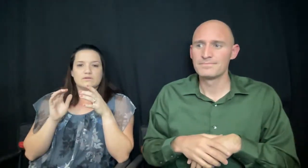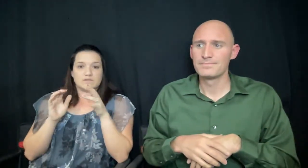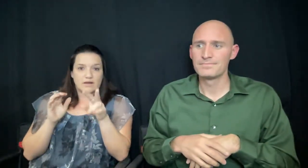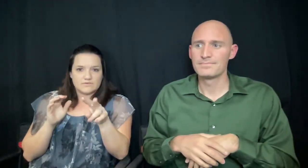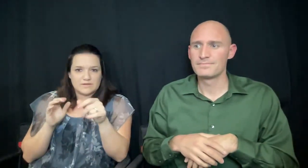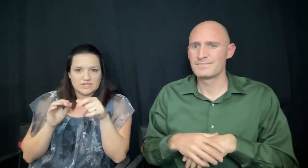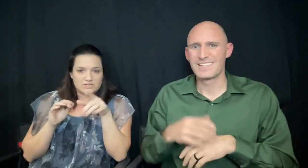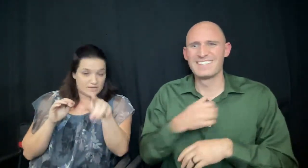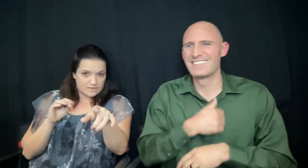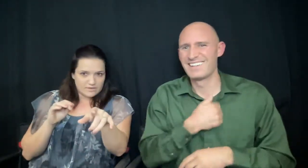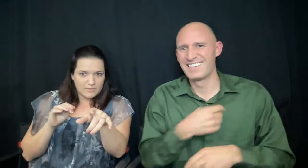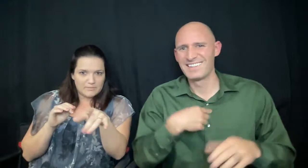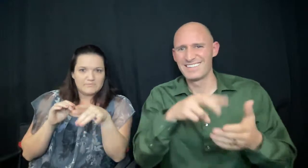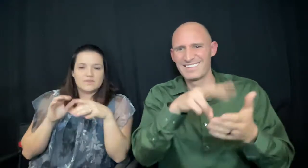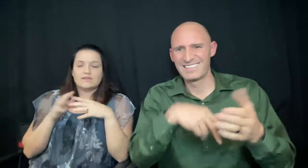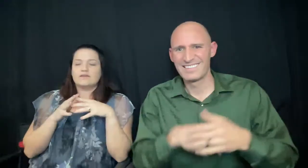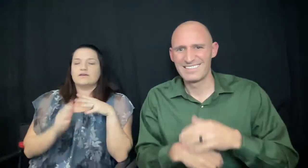Sorry, I was reading a comment.